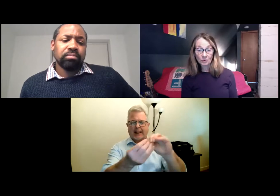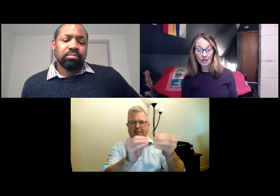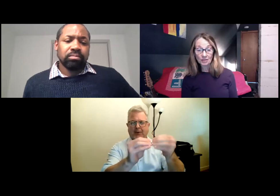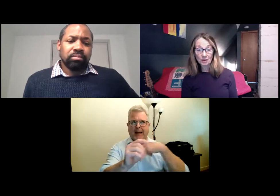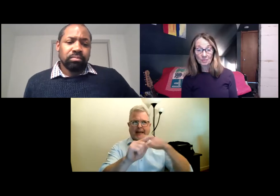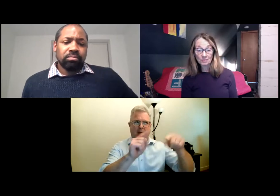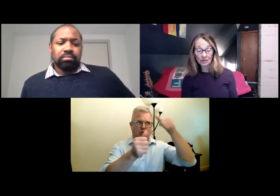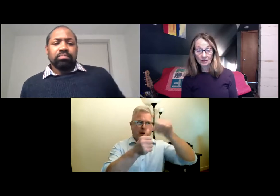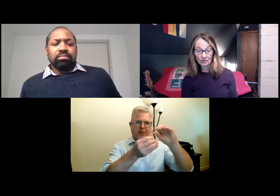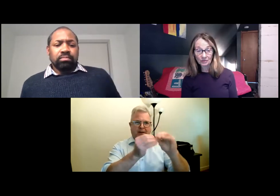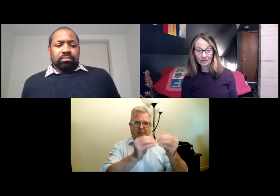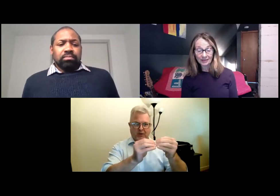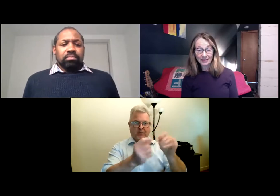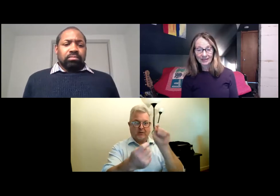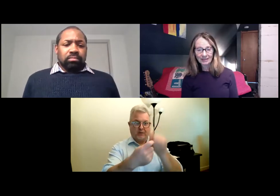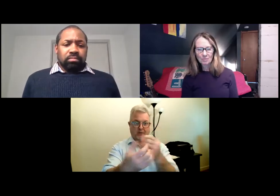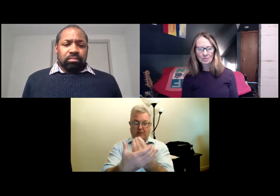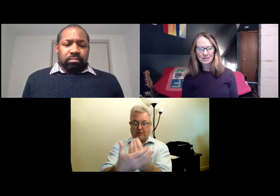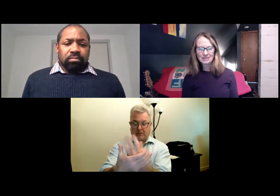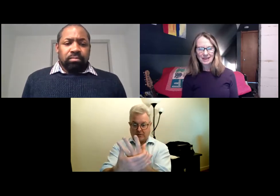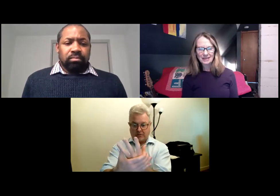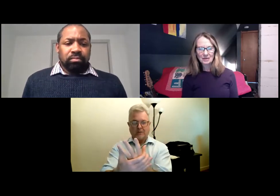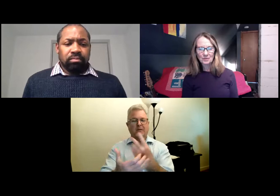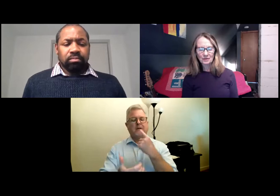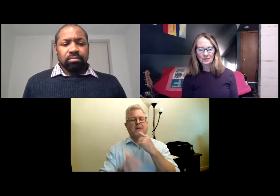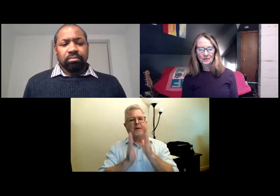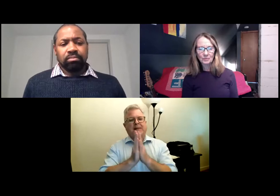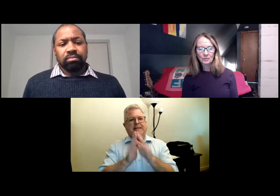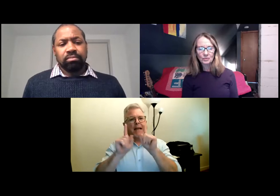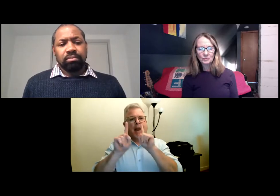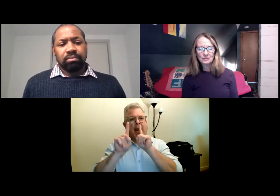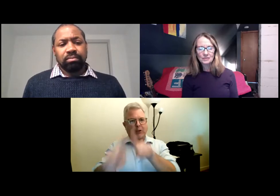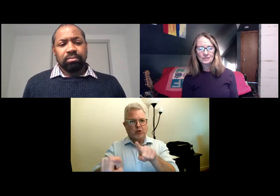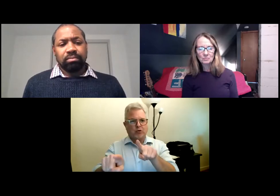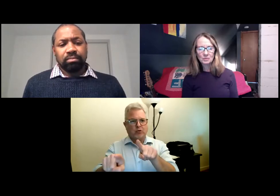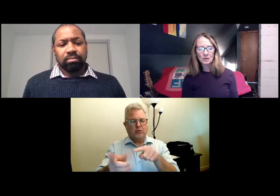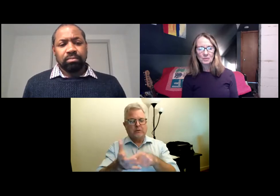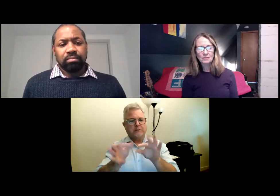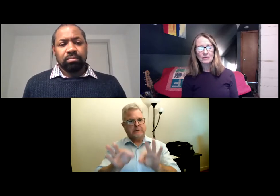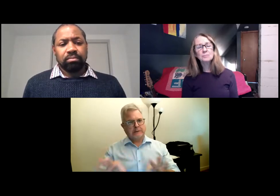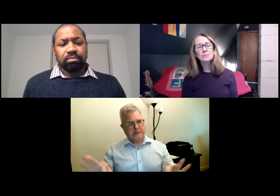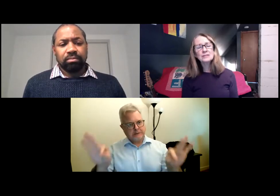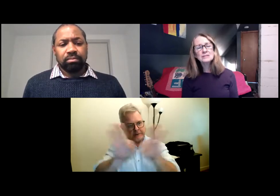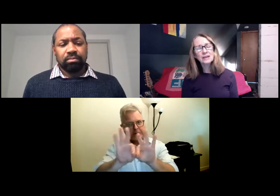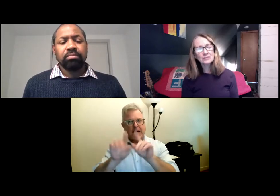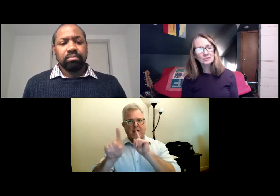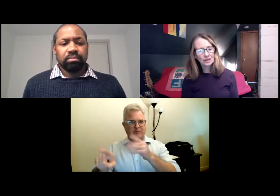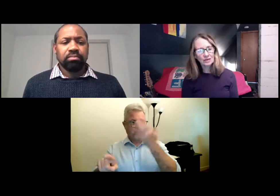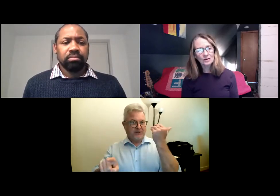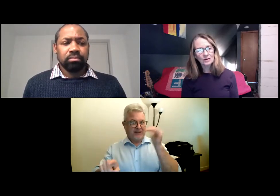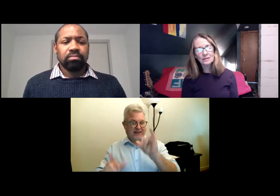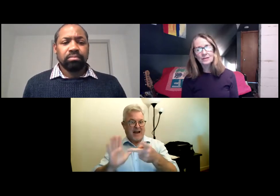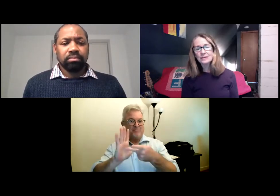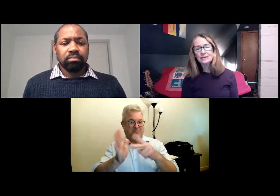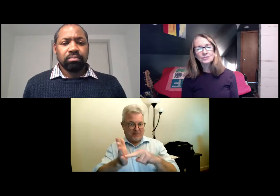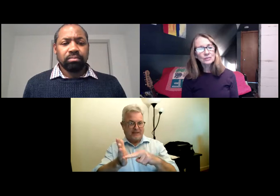Rhode Island Department of Health, I can't remember the exact number, but when you see that it's from the Department of Health, please answer that